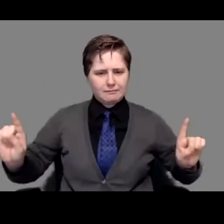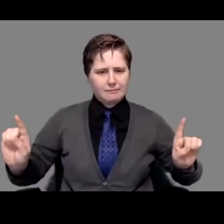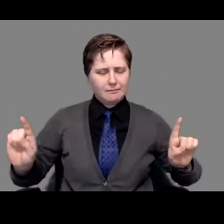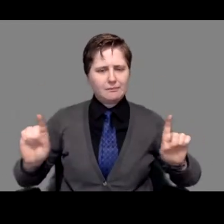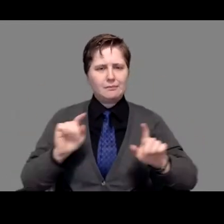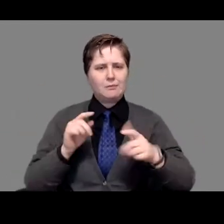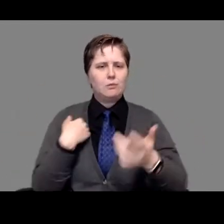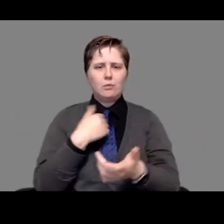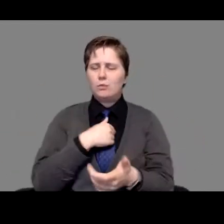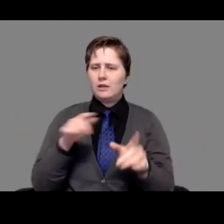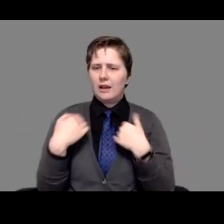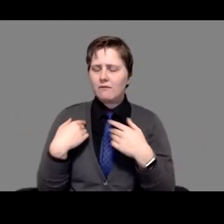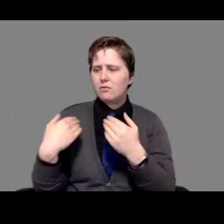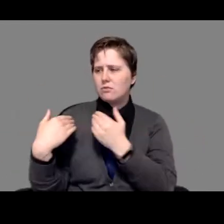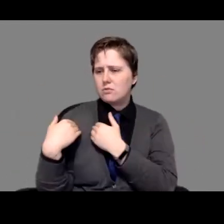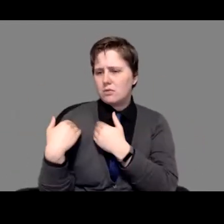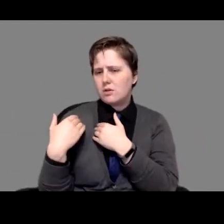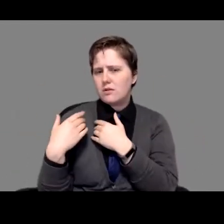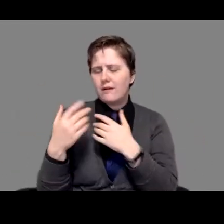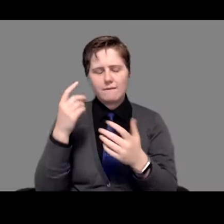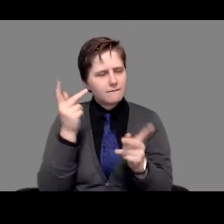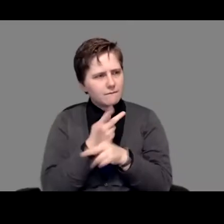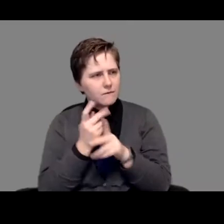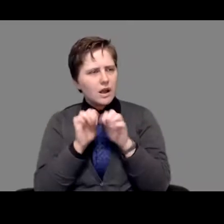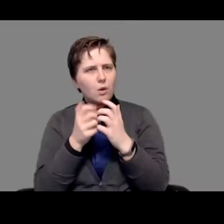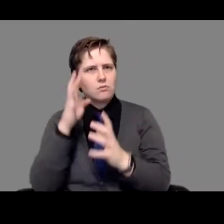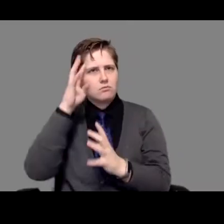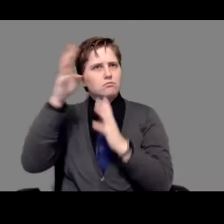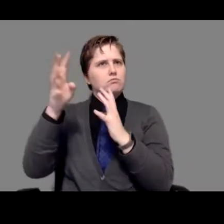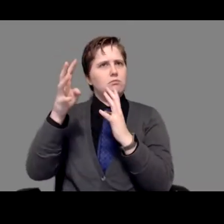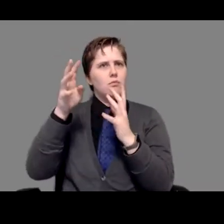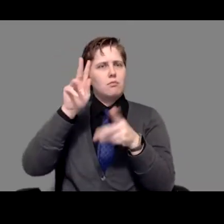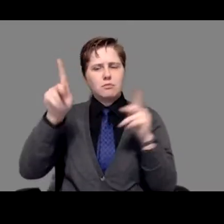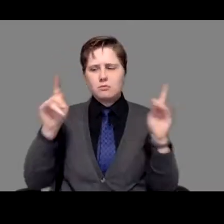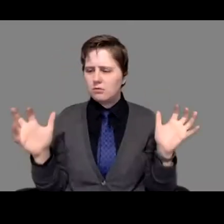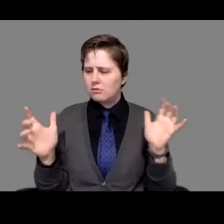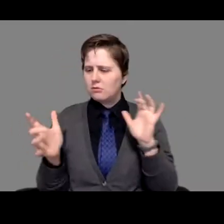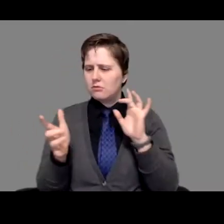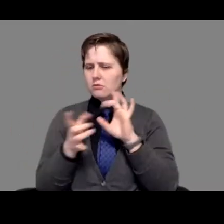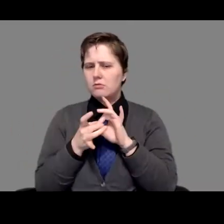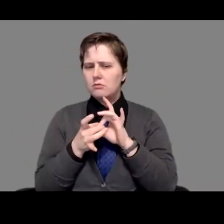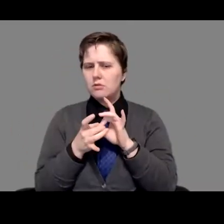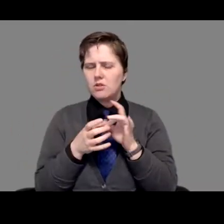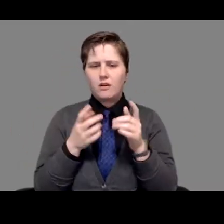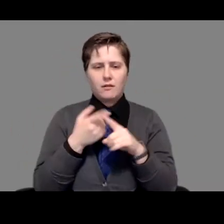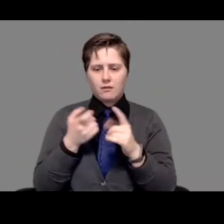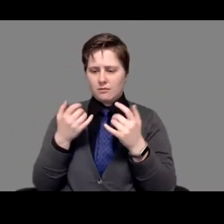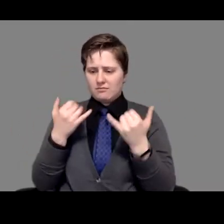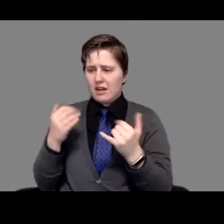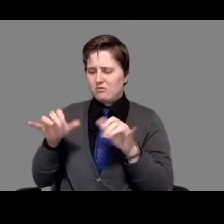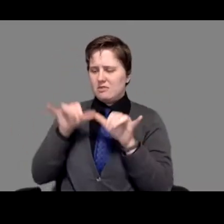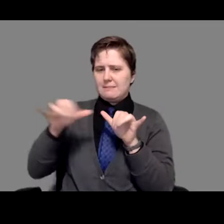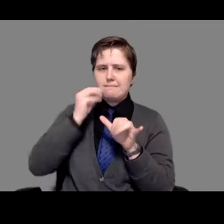have the responsibility to focus on new and innovative ways to bring people together as we move from this current